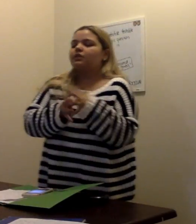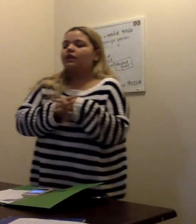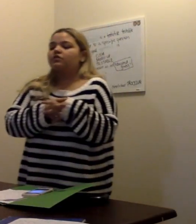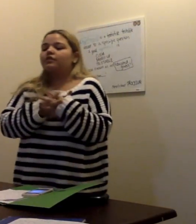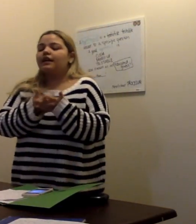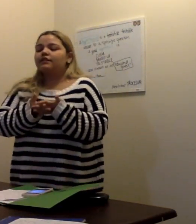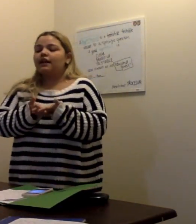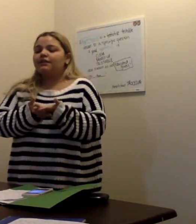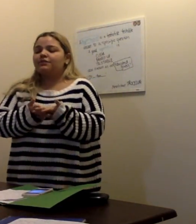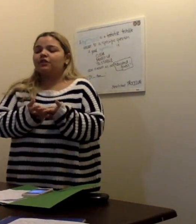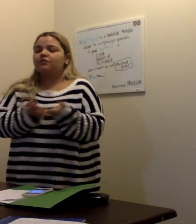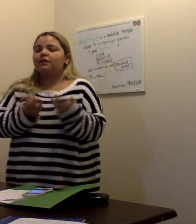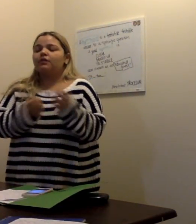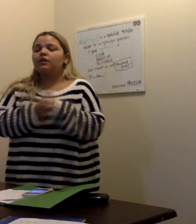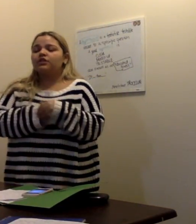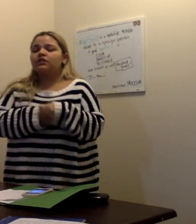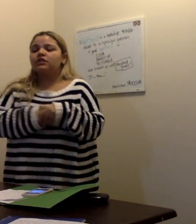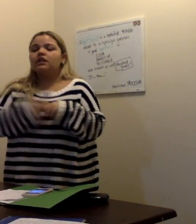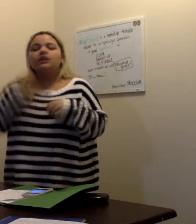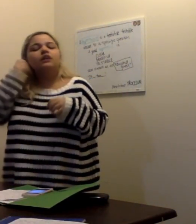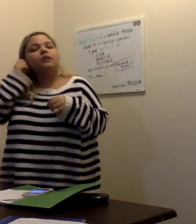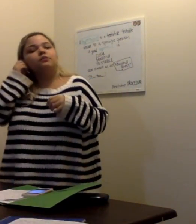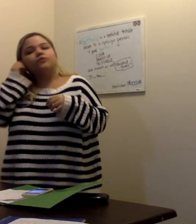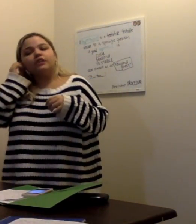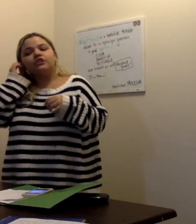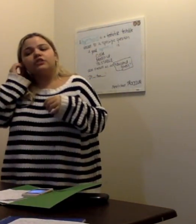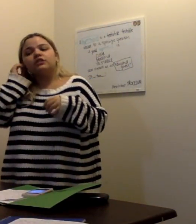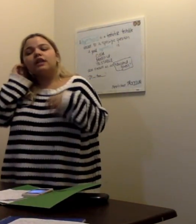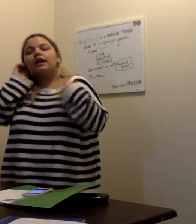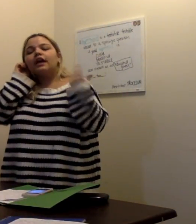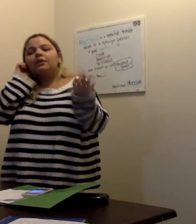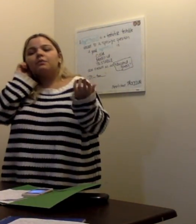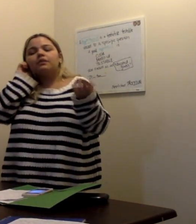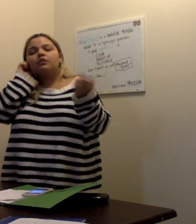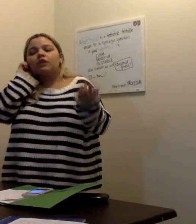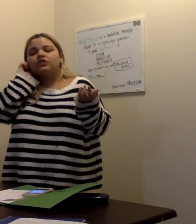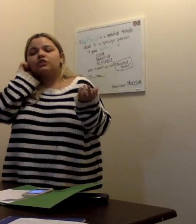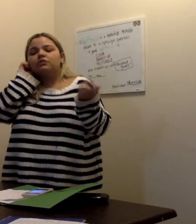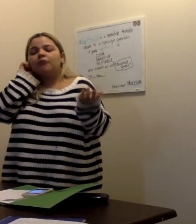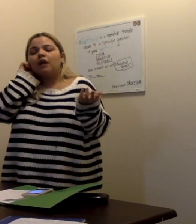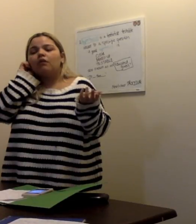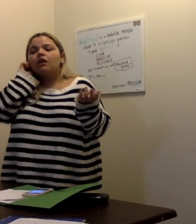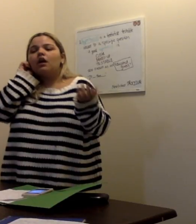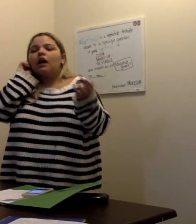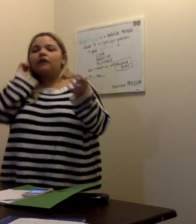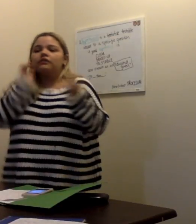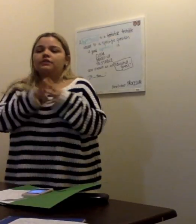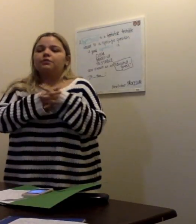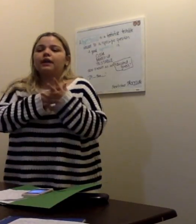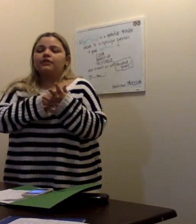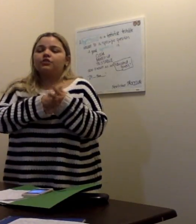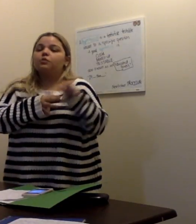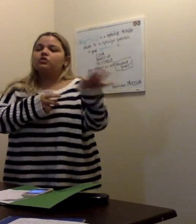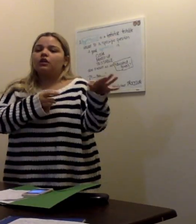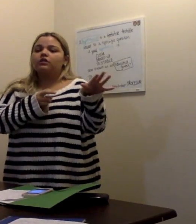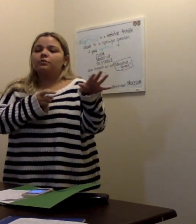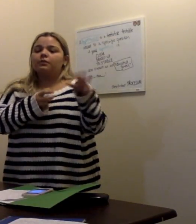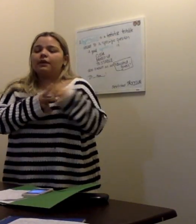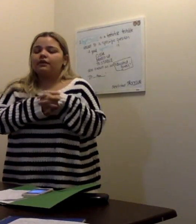So last class we talked about questions and observations, and we made a question about Alka-Seltzer reaction. We'll talk a little bit about that